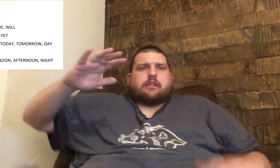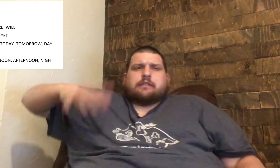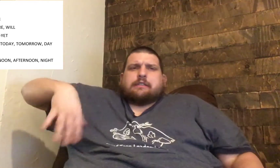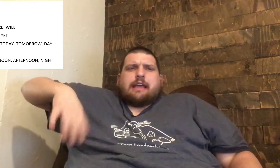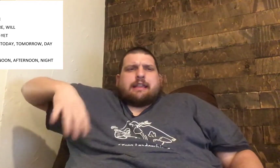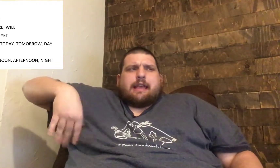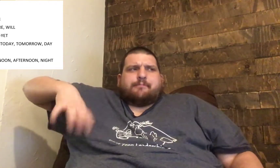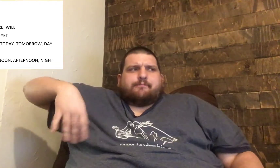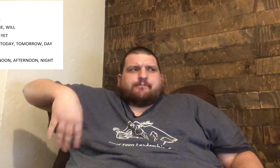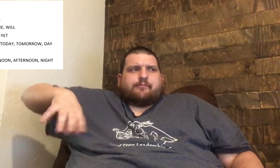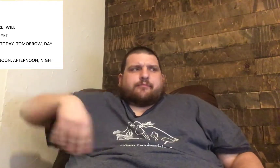finish, not yet.